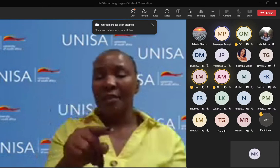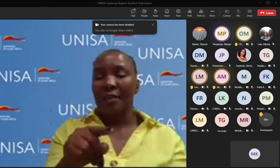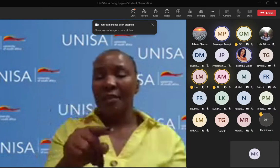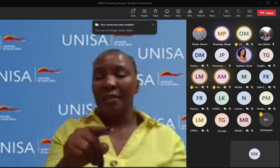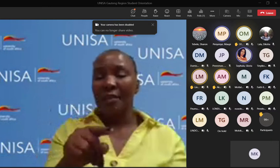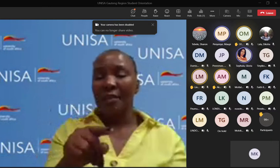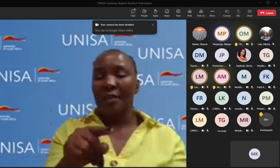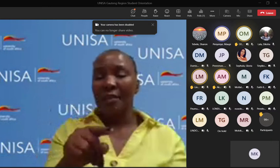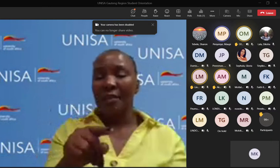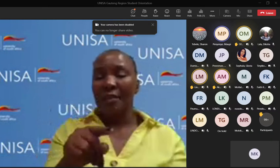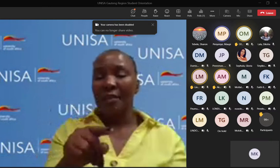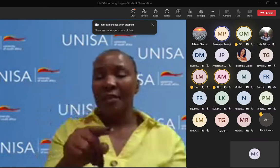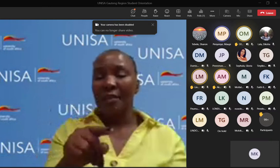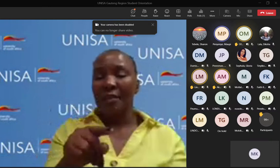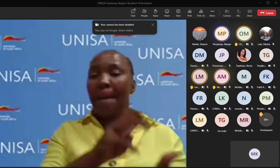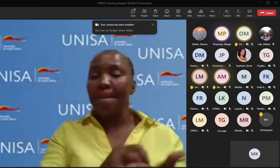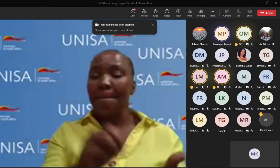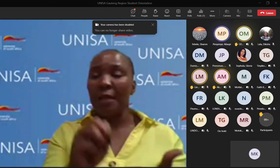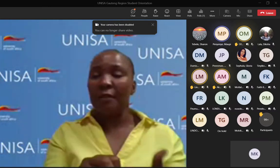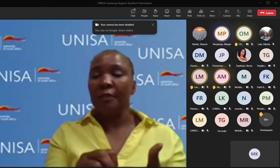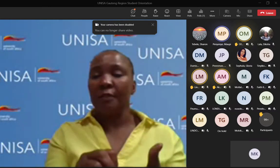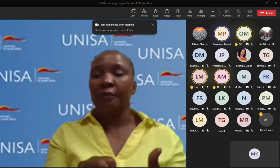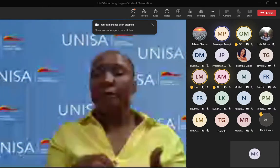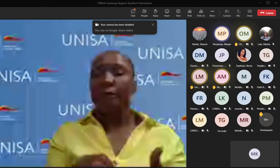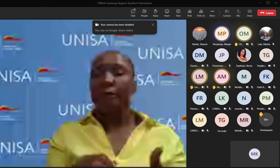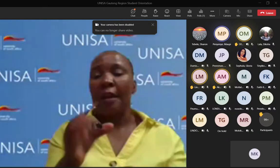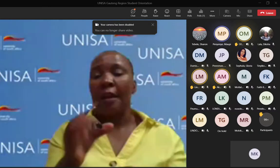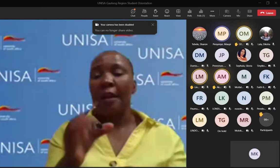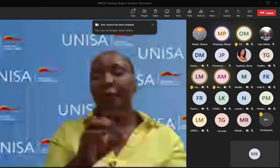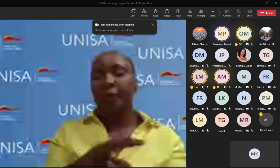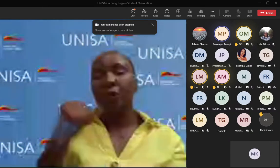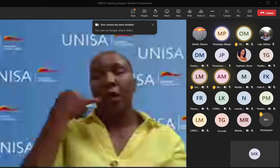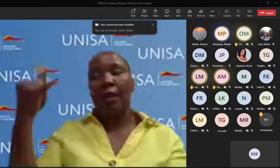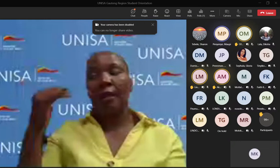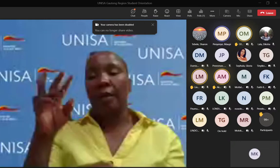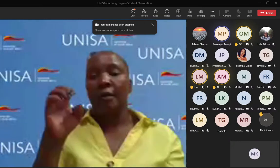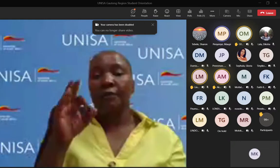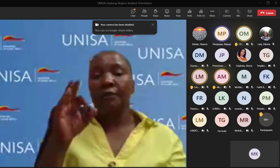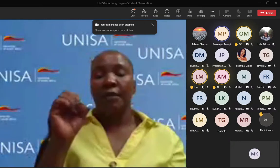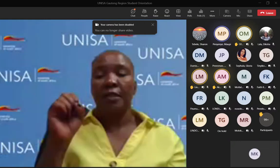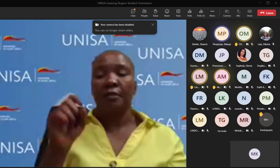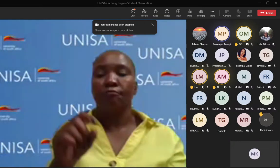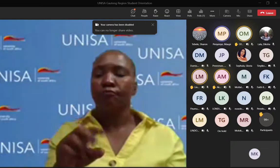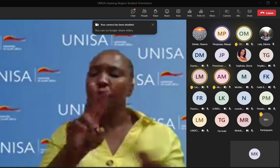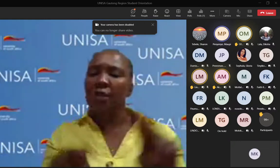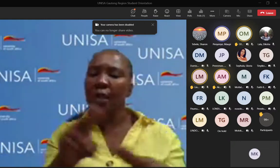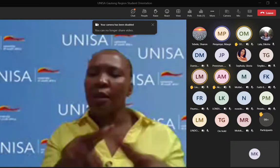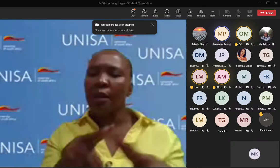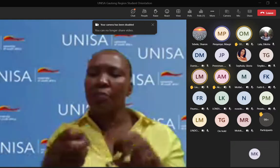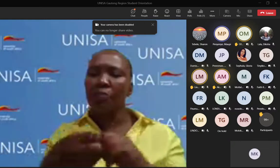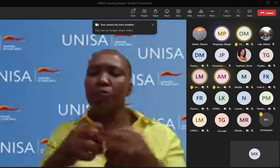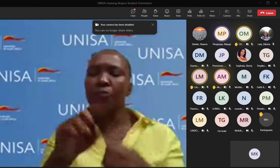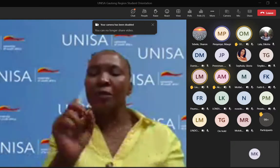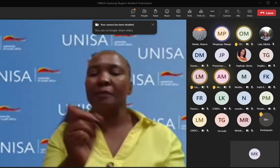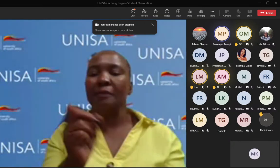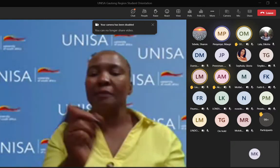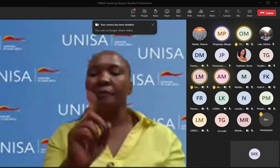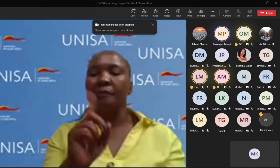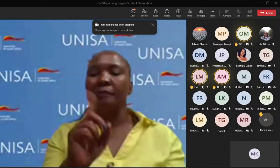to get hold with nipses so that they can check on their site what could be wrong when it comes to your own profile